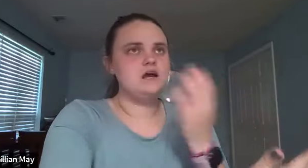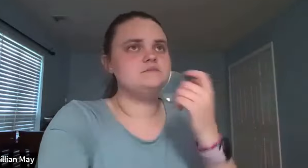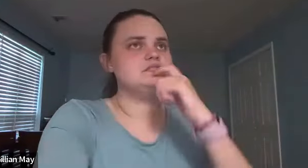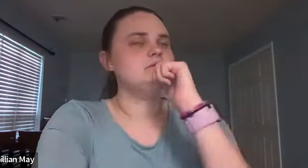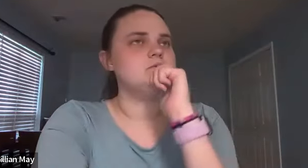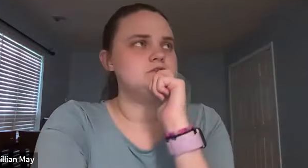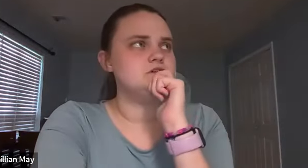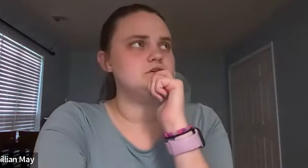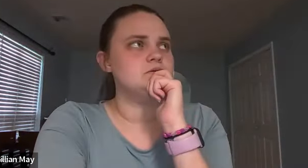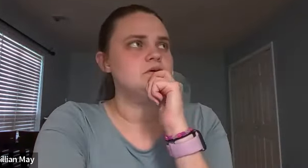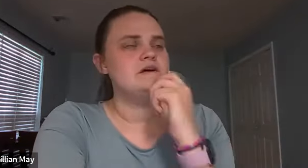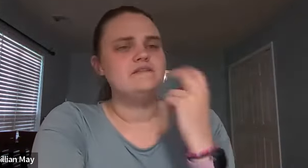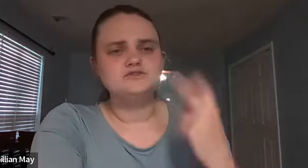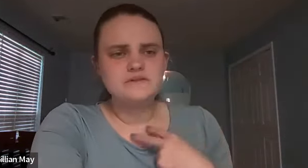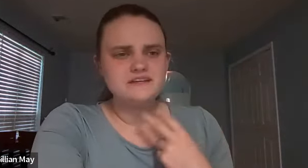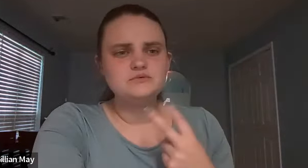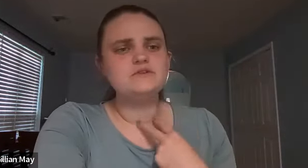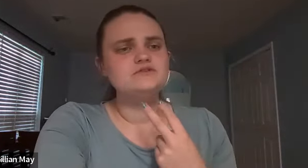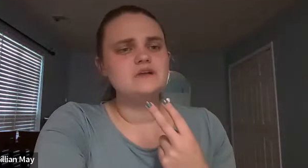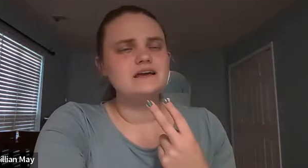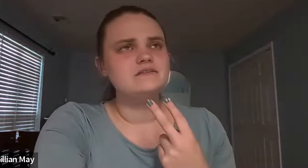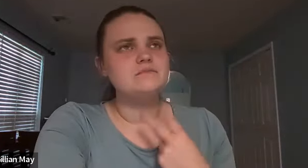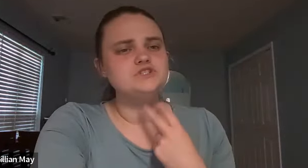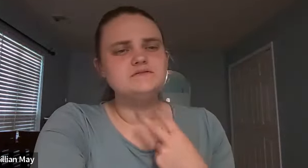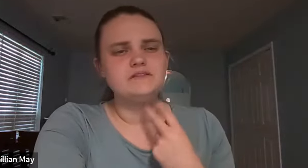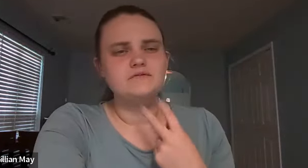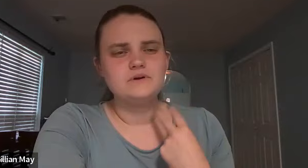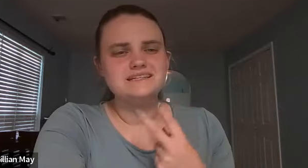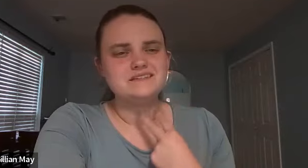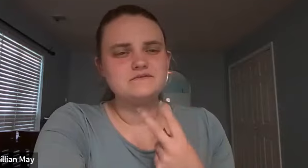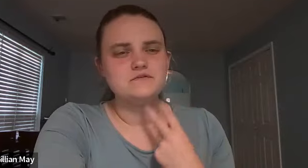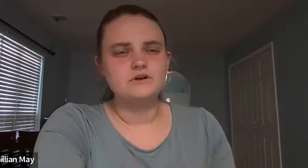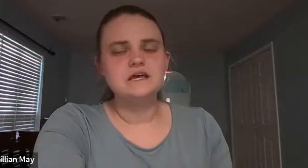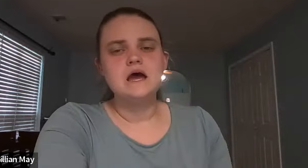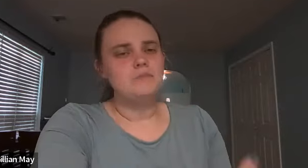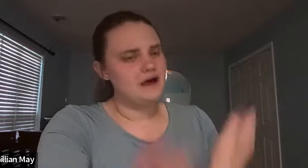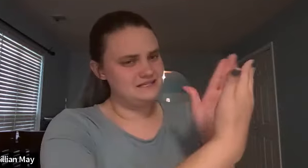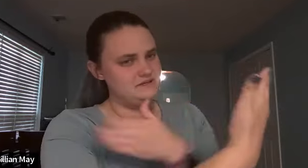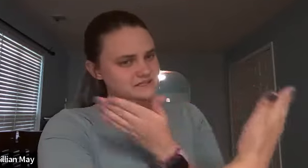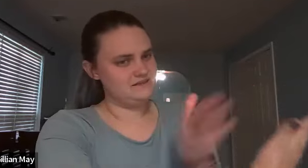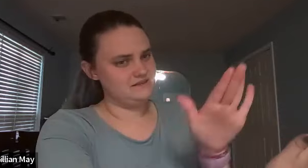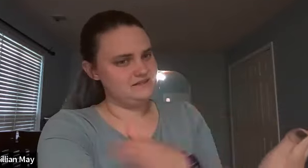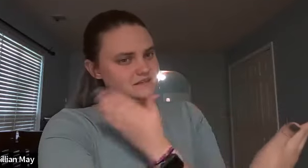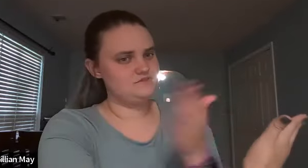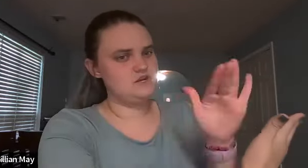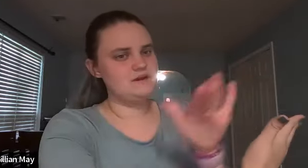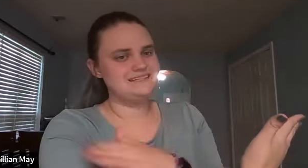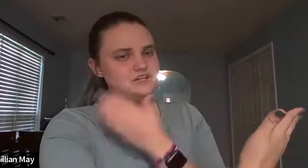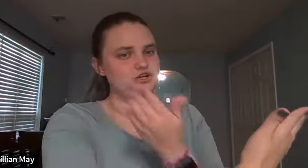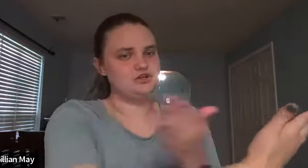Sometimes someone will do, there's one they do, they'll do like the motion of like the voice, like the sign for voice. But I typically see this, like if you're talking about a singer, you would